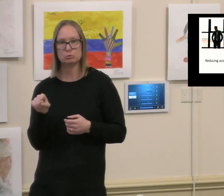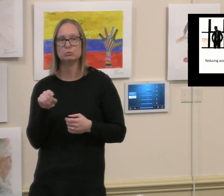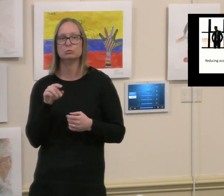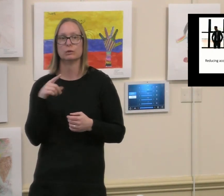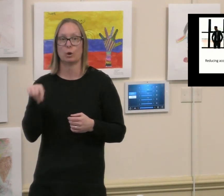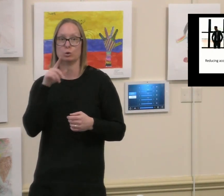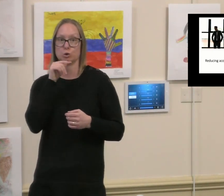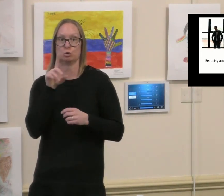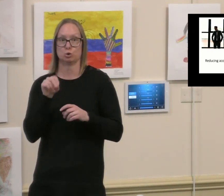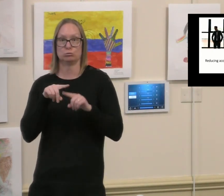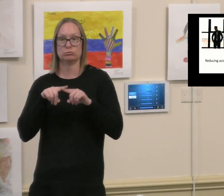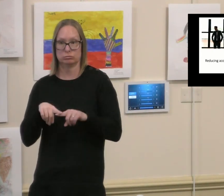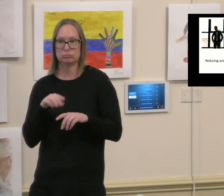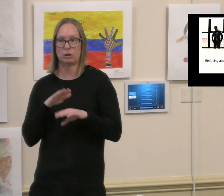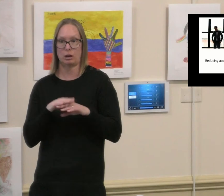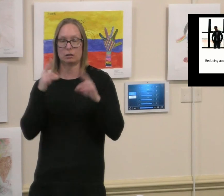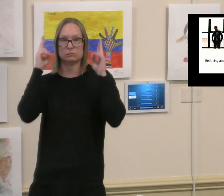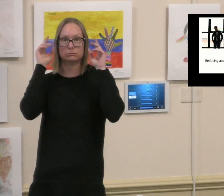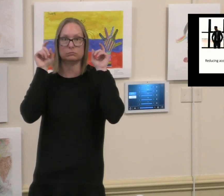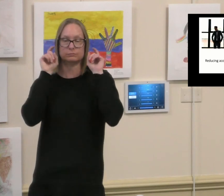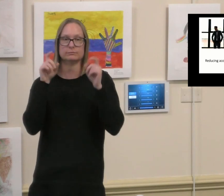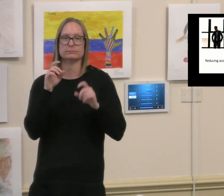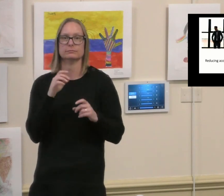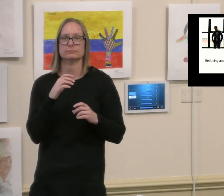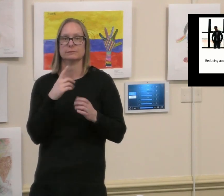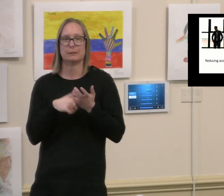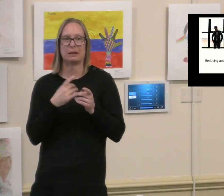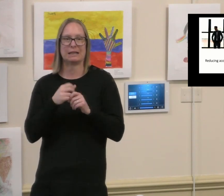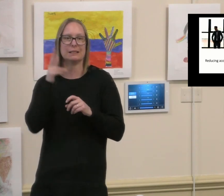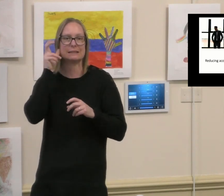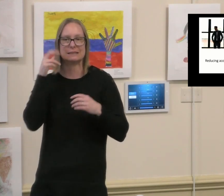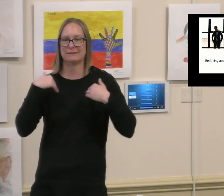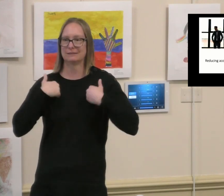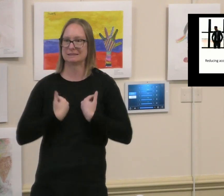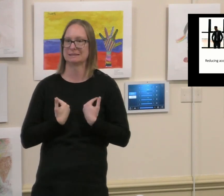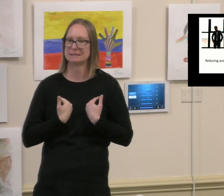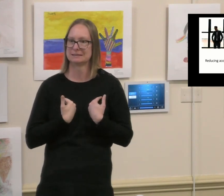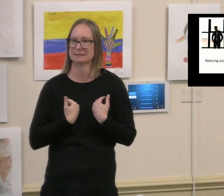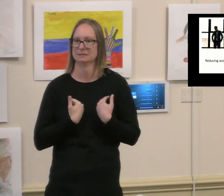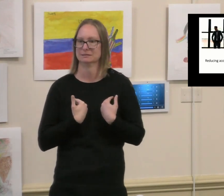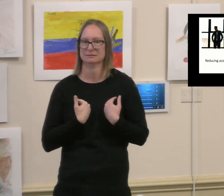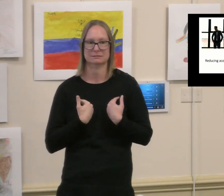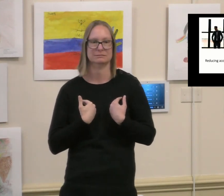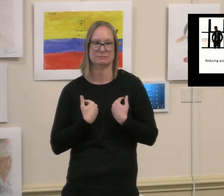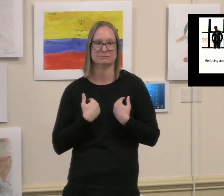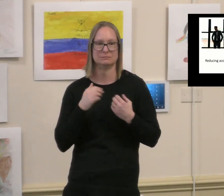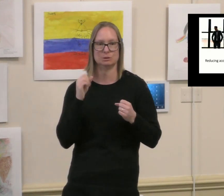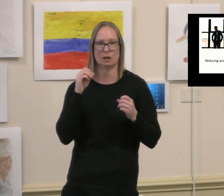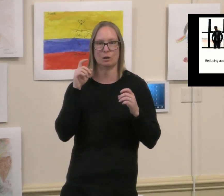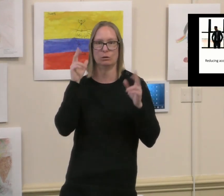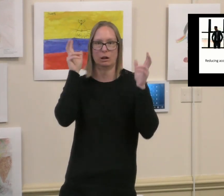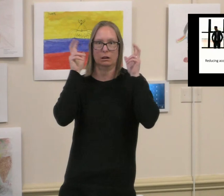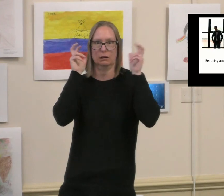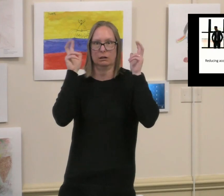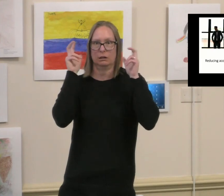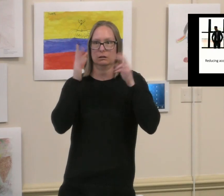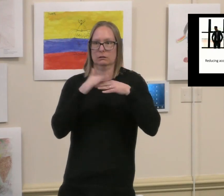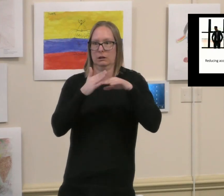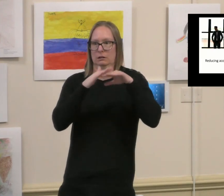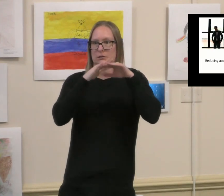aids. Again, this is just some people, not all deaf people. But when they do have those things, sometimes they get listening fatigue. So they're